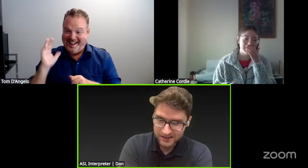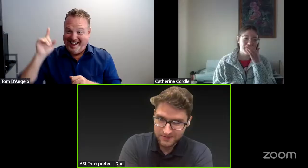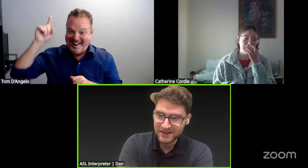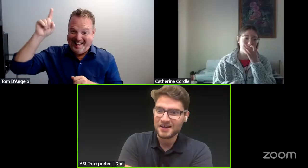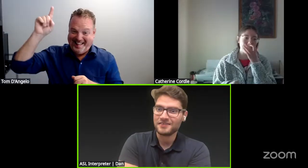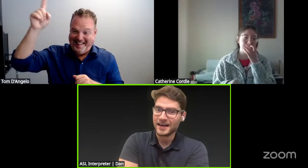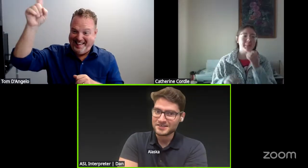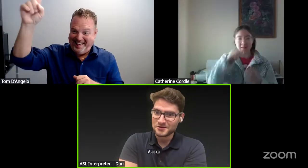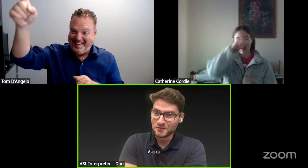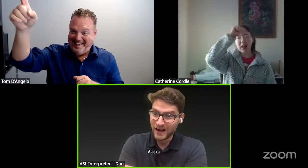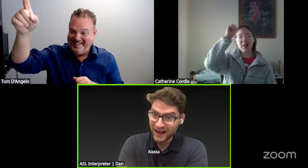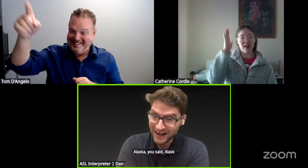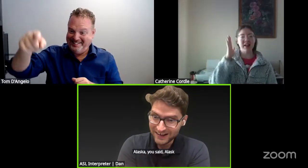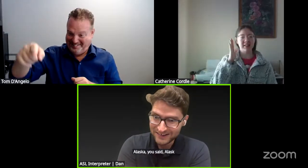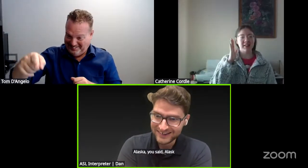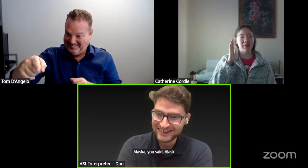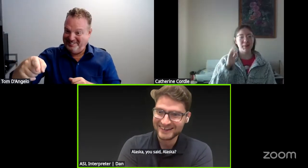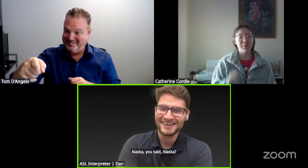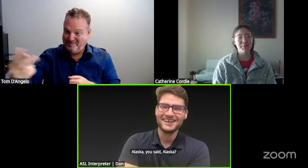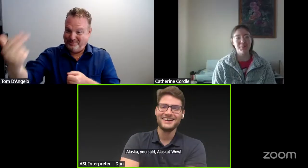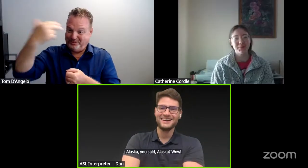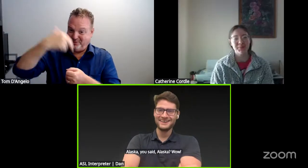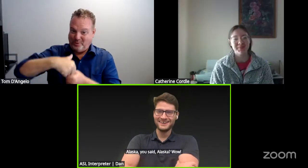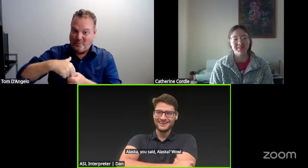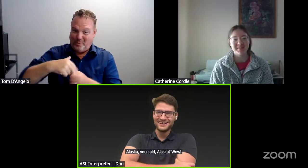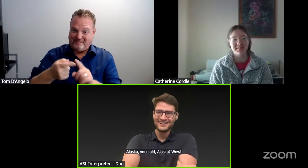Alaska, you said. Alaska. Wow.